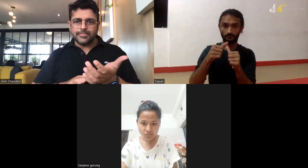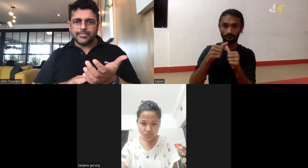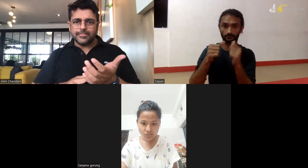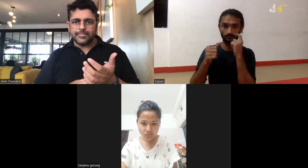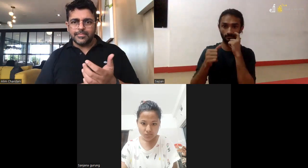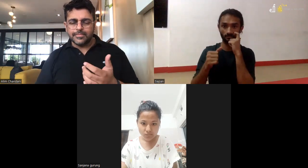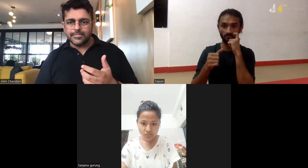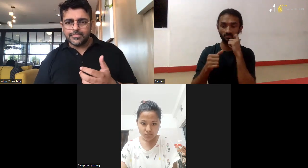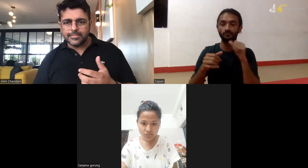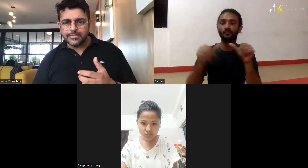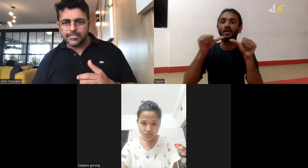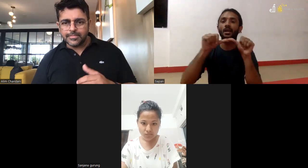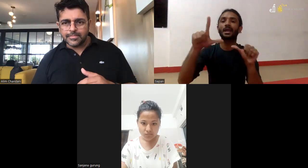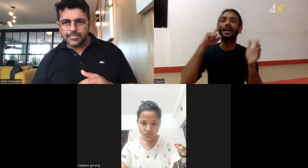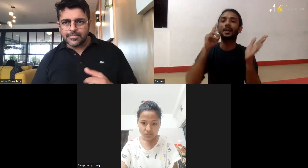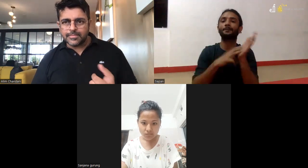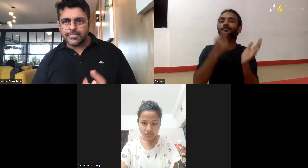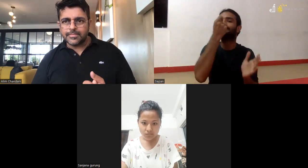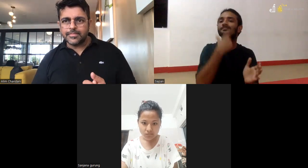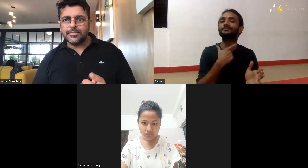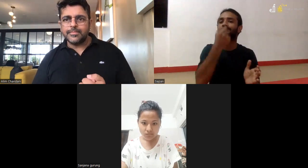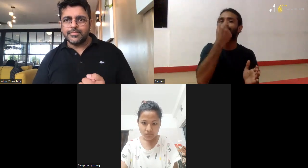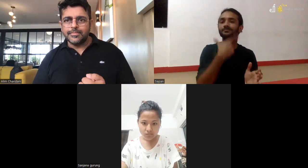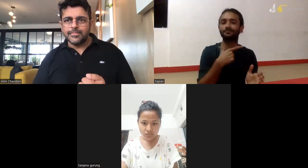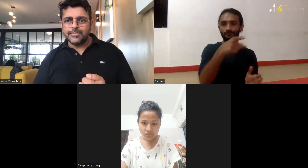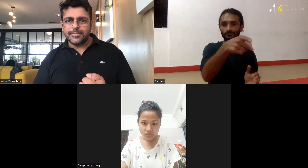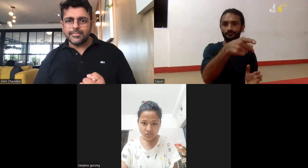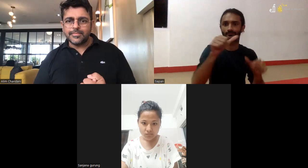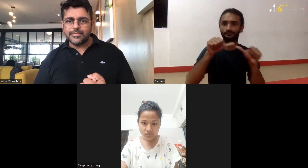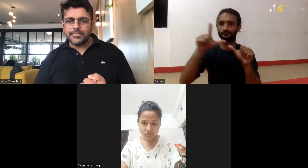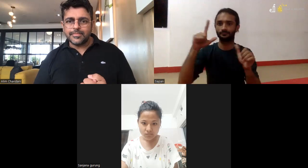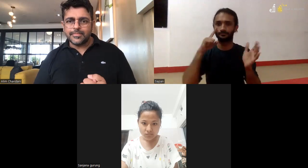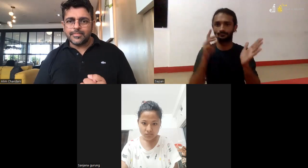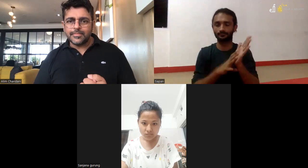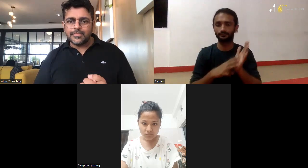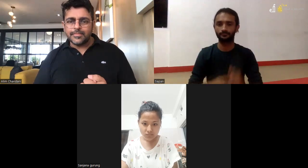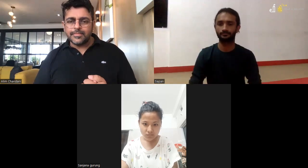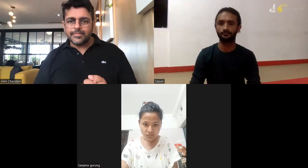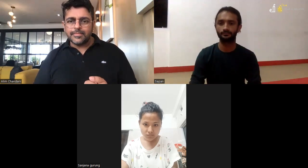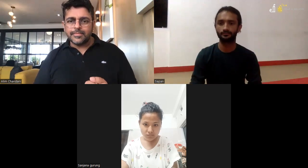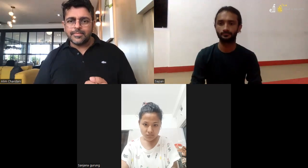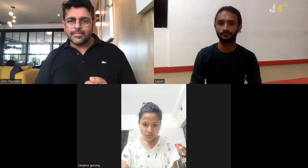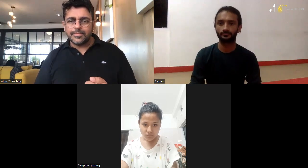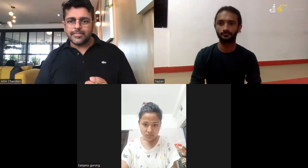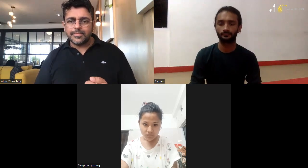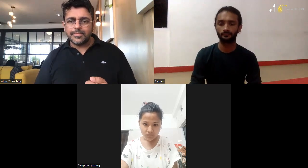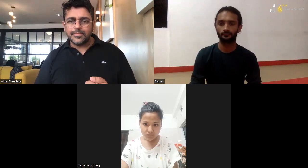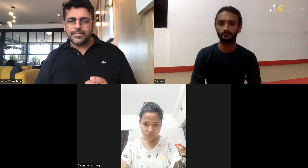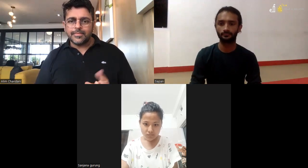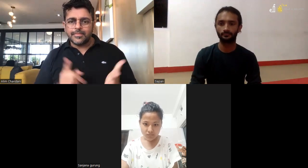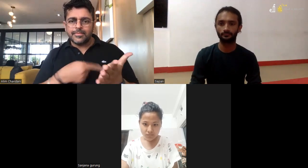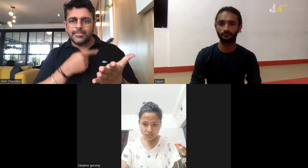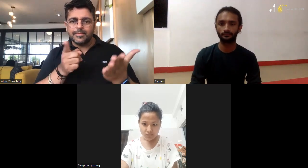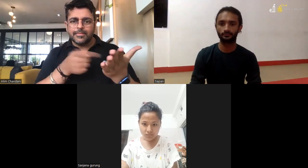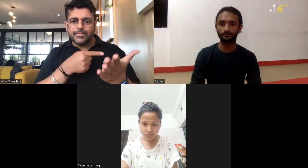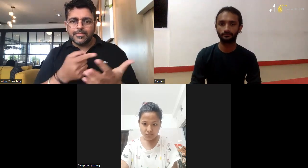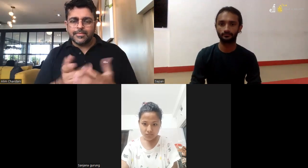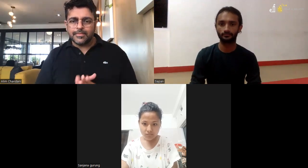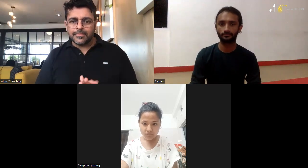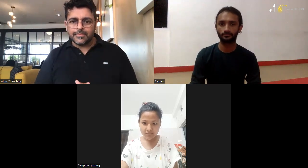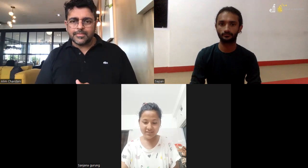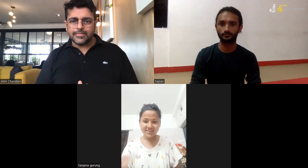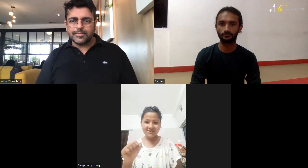If no question, yeah, you can send us the video also on WhatsApp. You can send